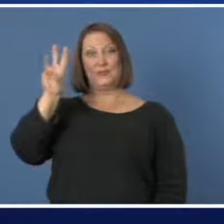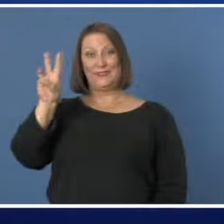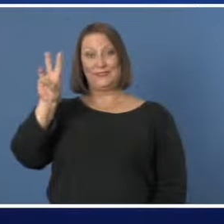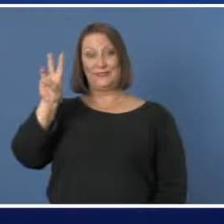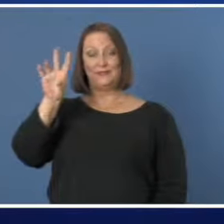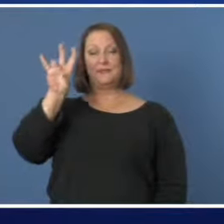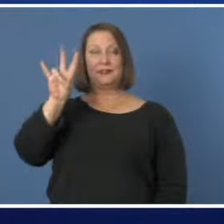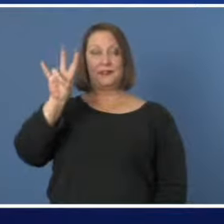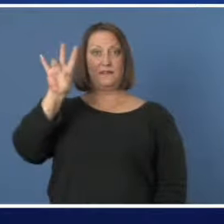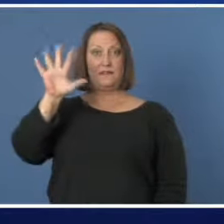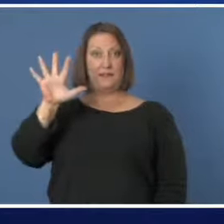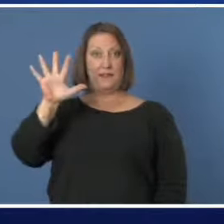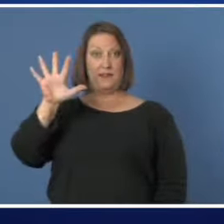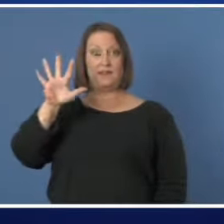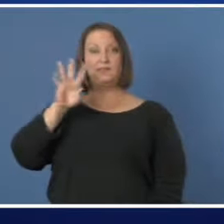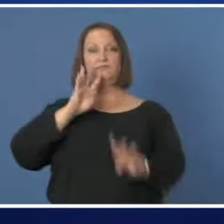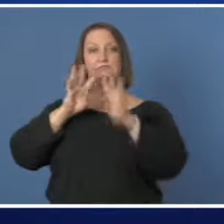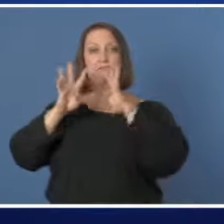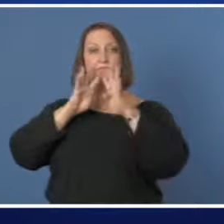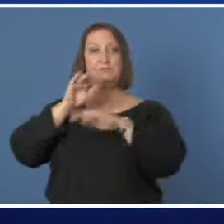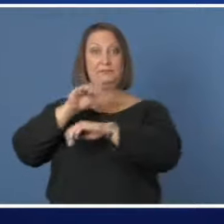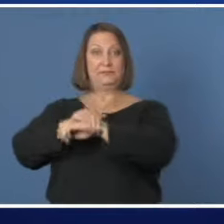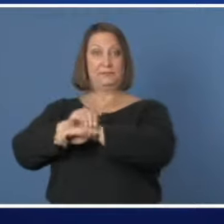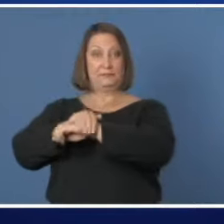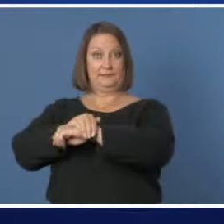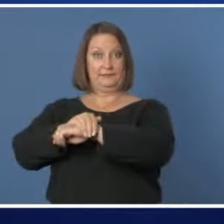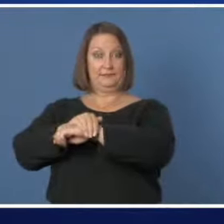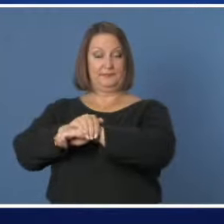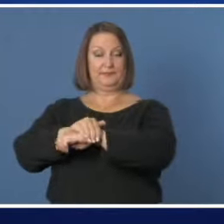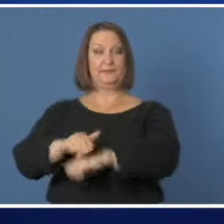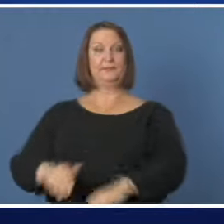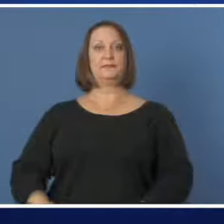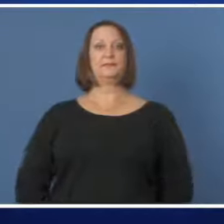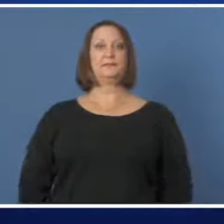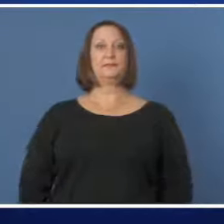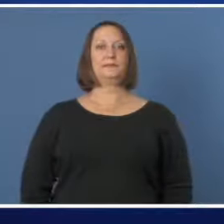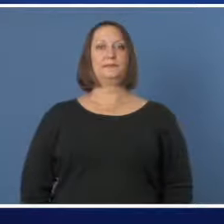-2675 For English